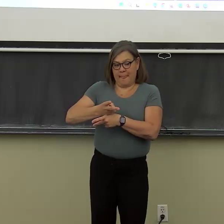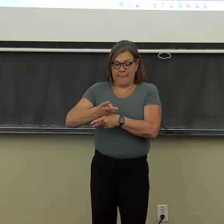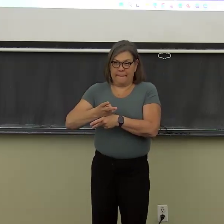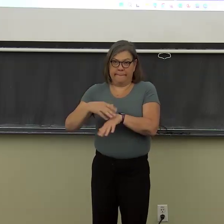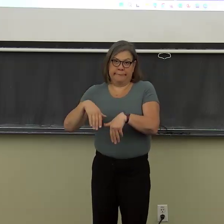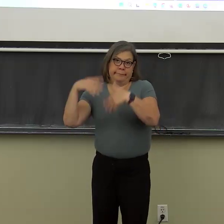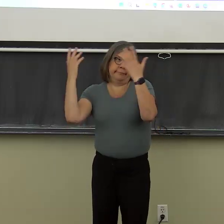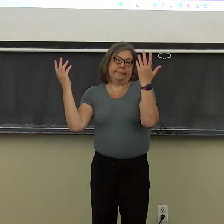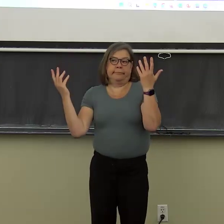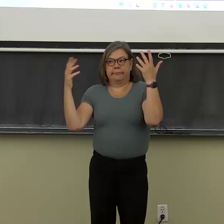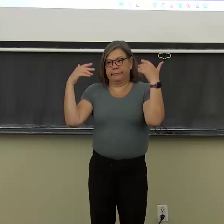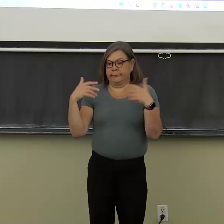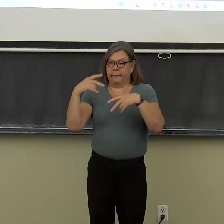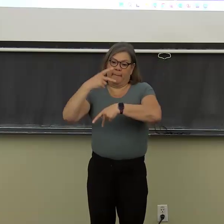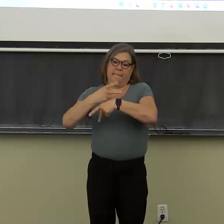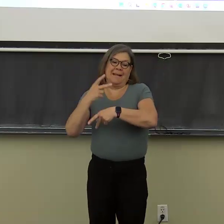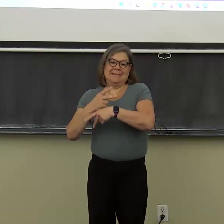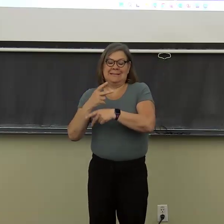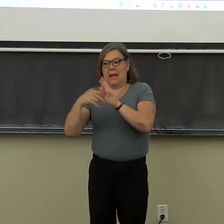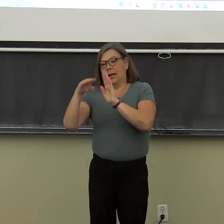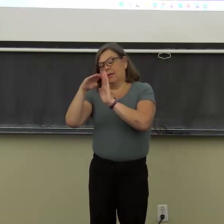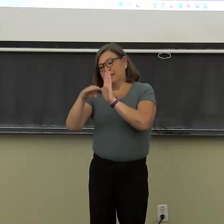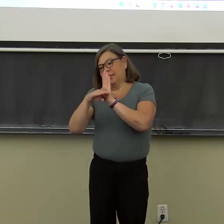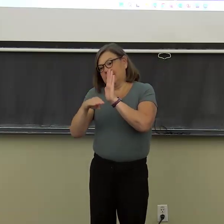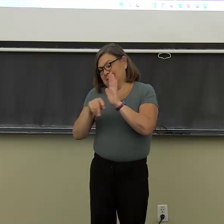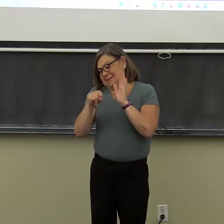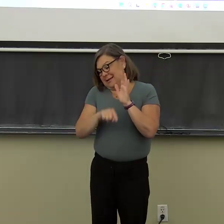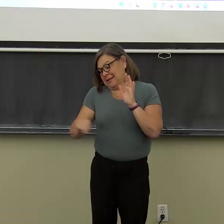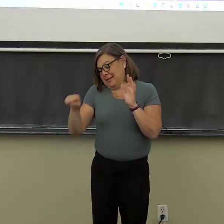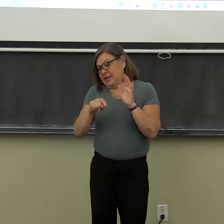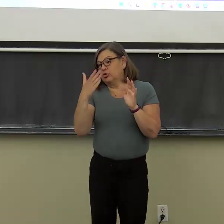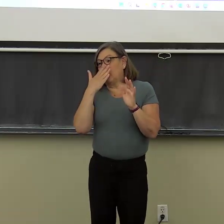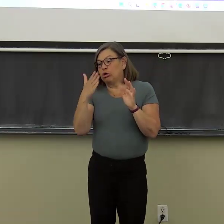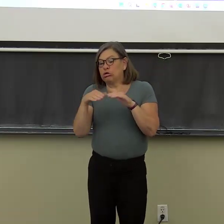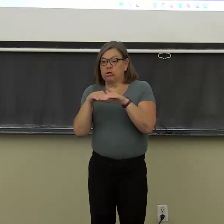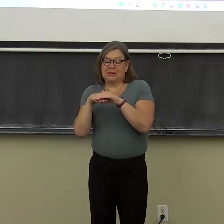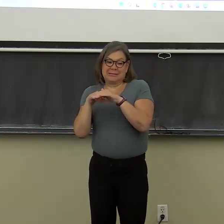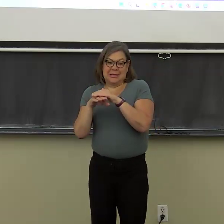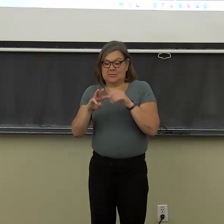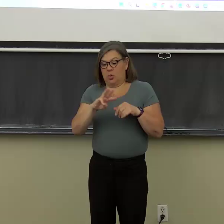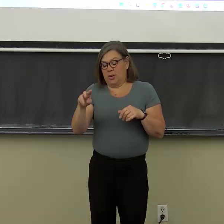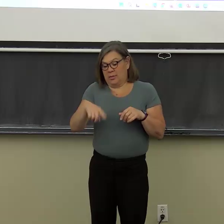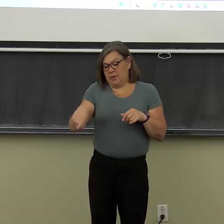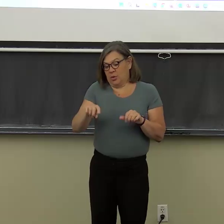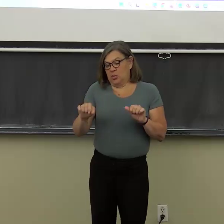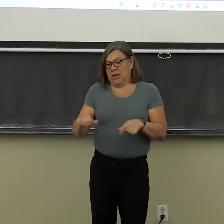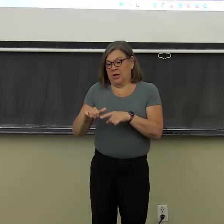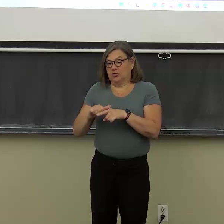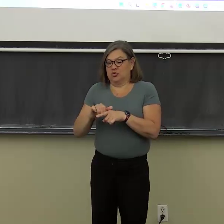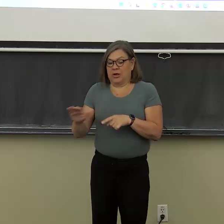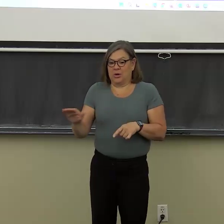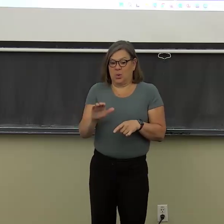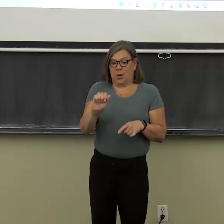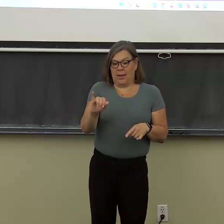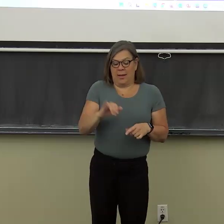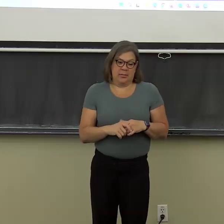I don't know, maybe we could maintain a list of, these are good accessible websites that you could be training your AI